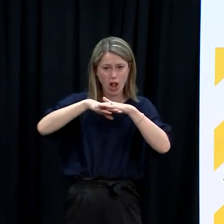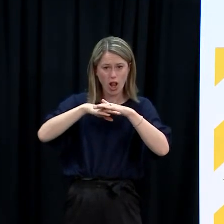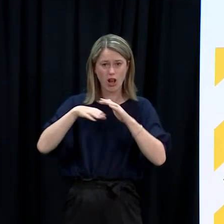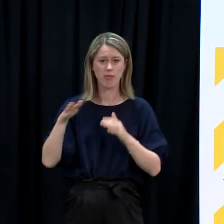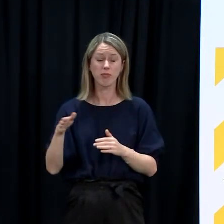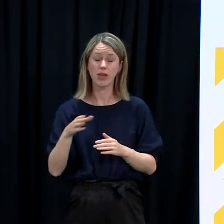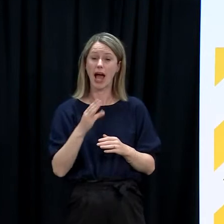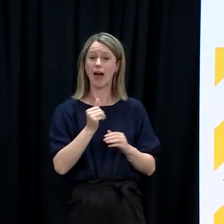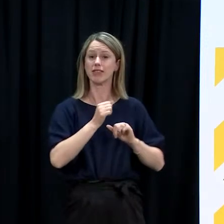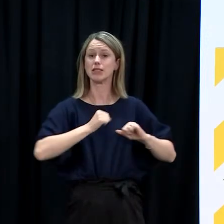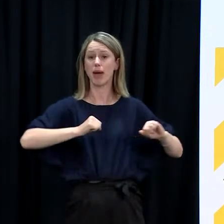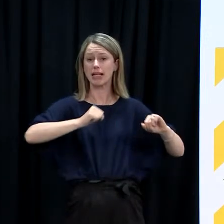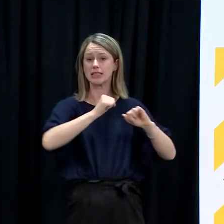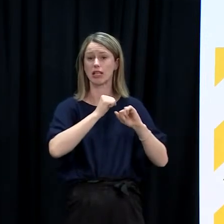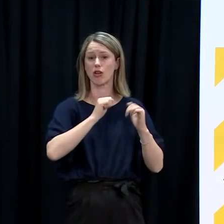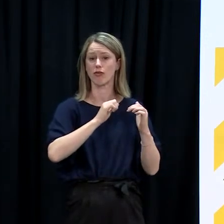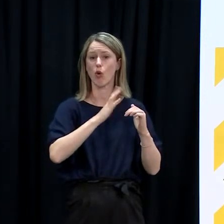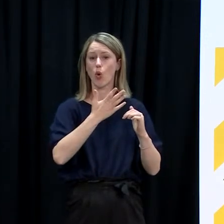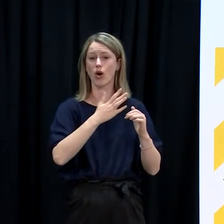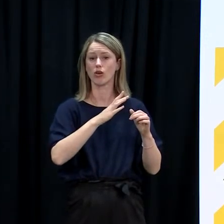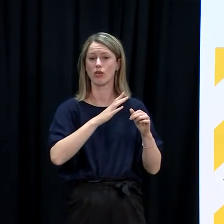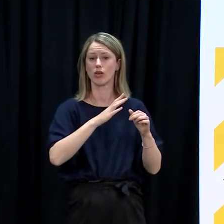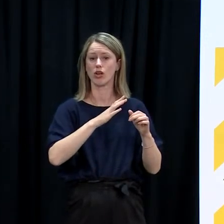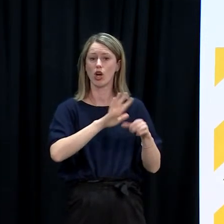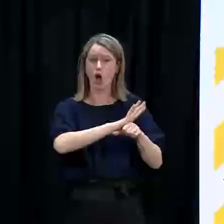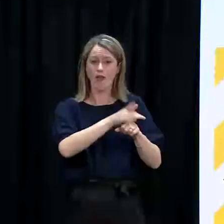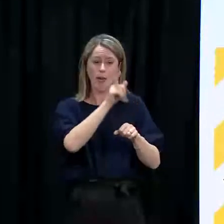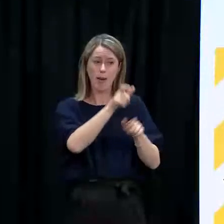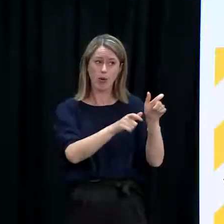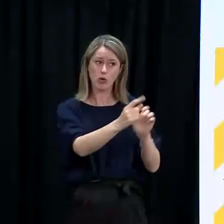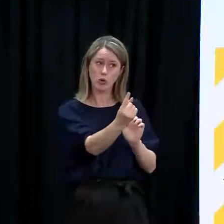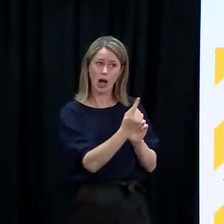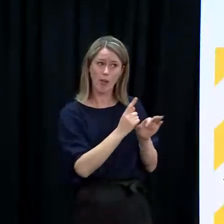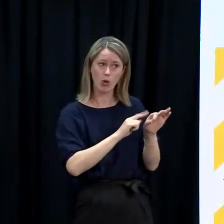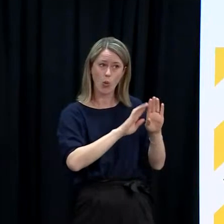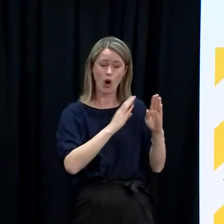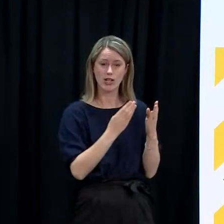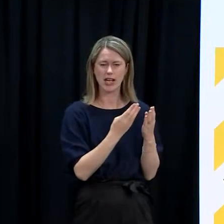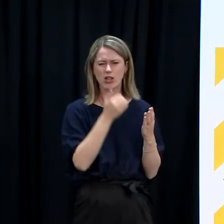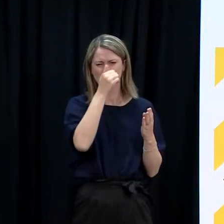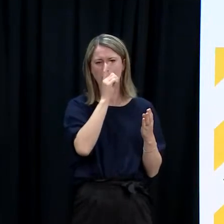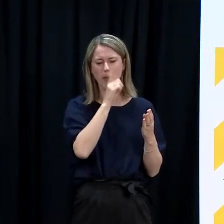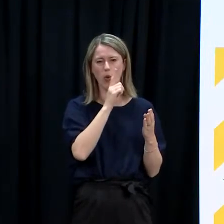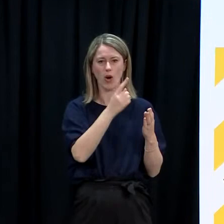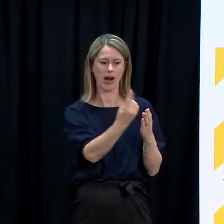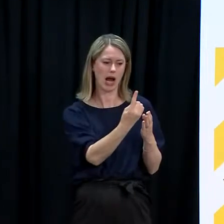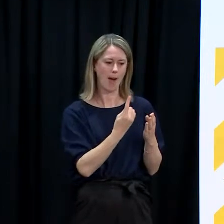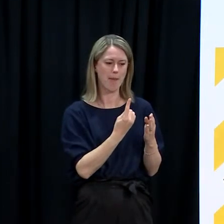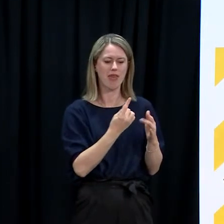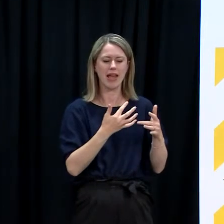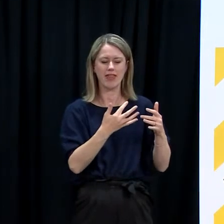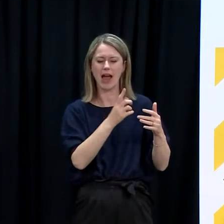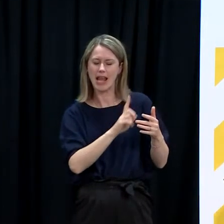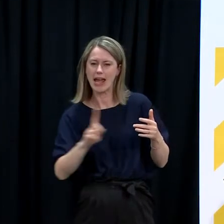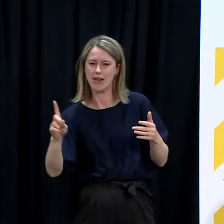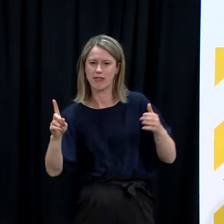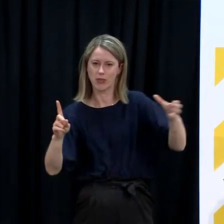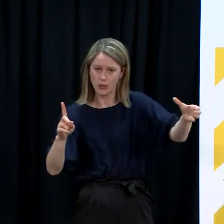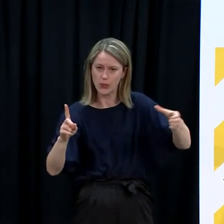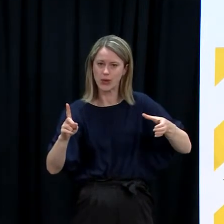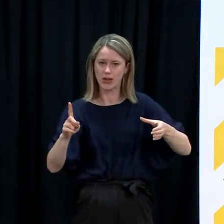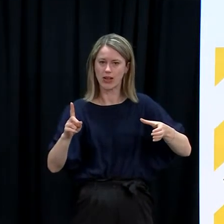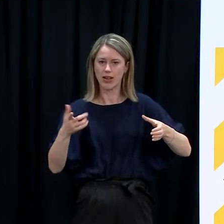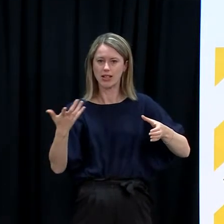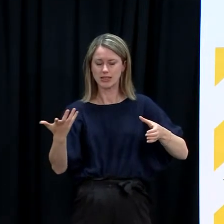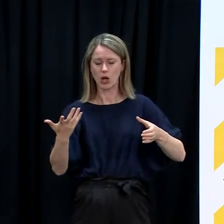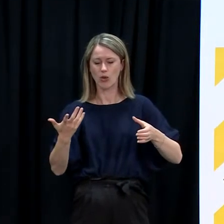community quarantine for us to bring more cases into community quarantine. And of course people are leaving all of the time, so we still have the capacity to honour